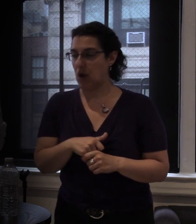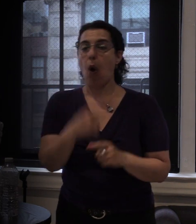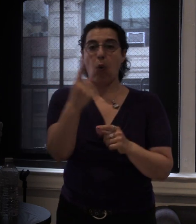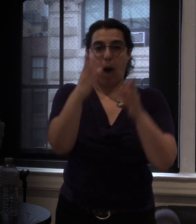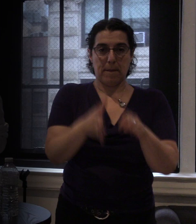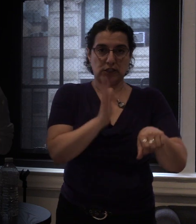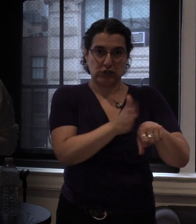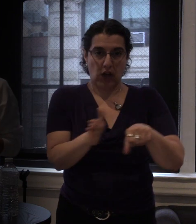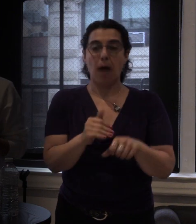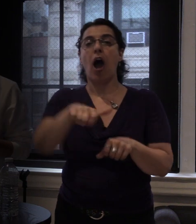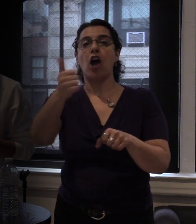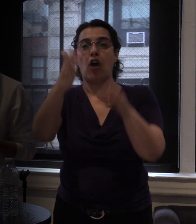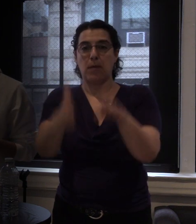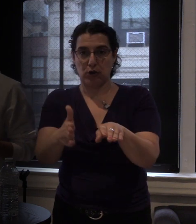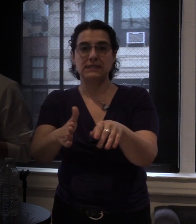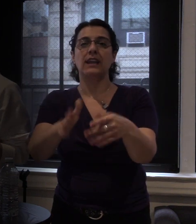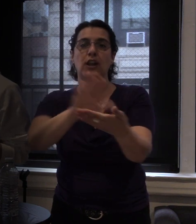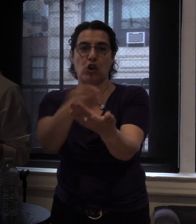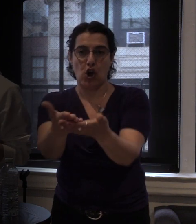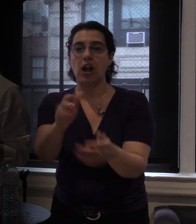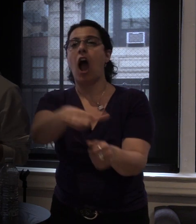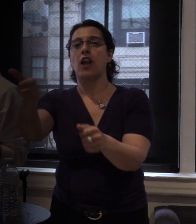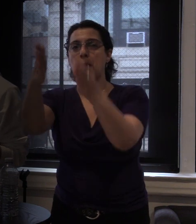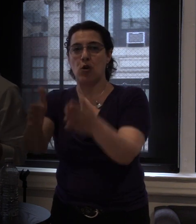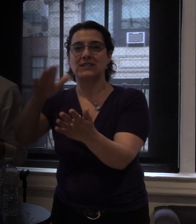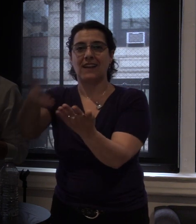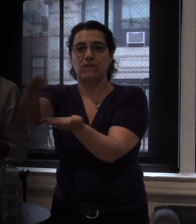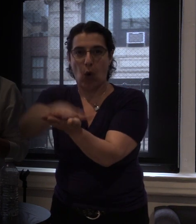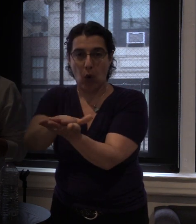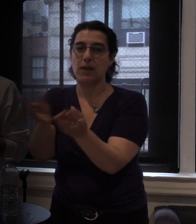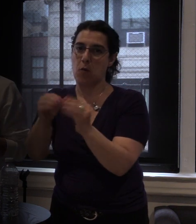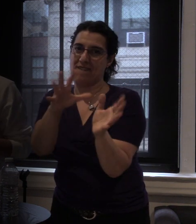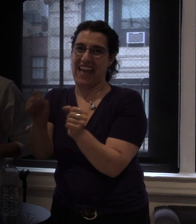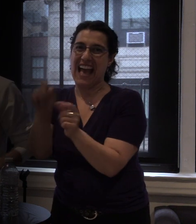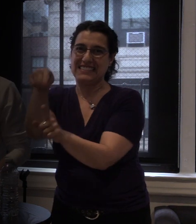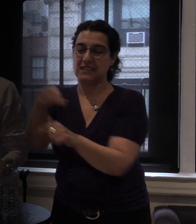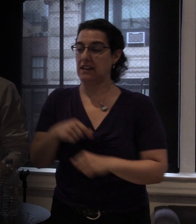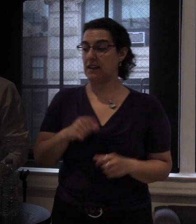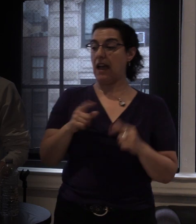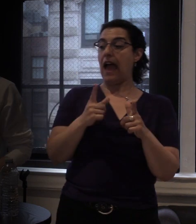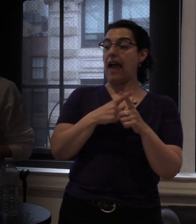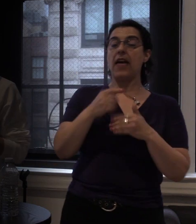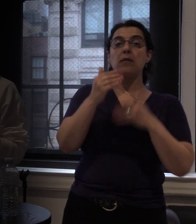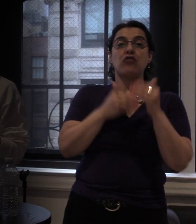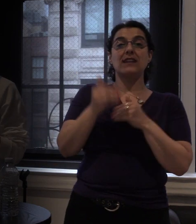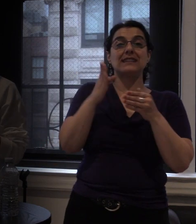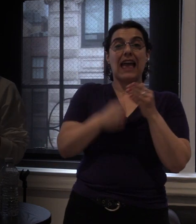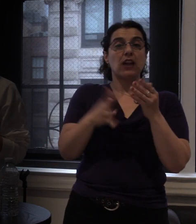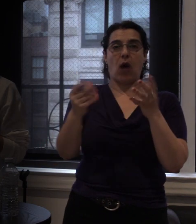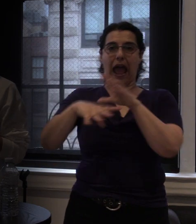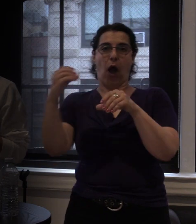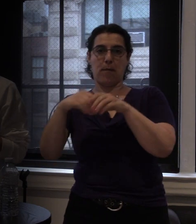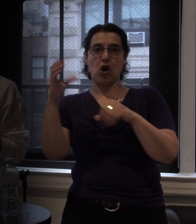will just chop cabbage, and one of you will just fold, and it will be much faster. The process ends with output. And then the process ends with